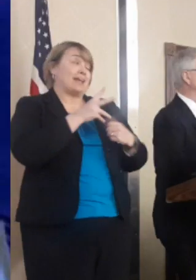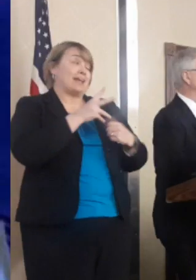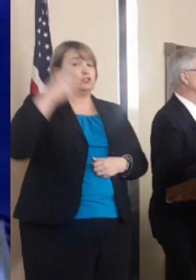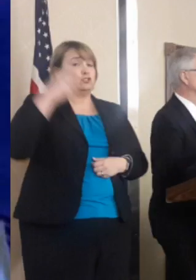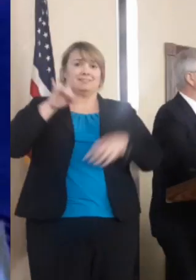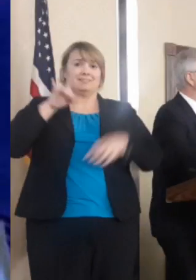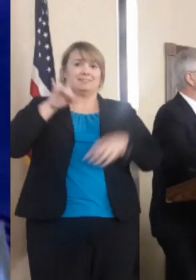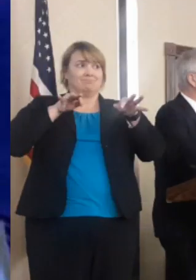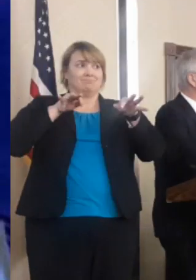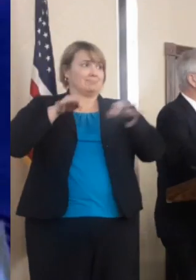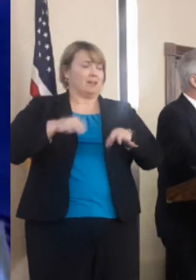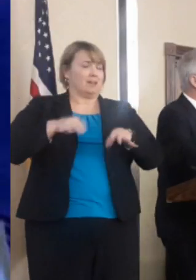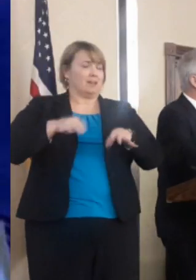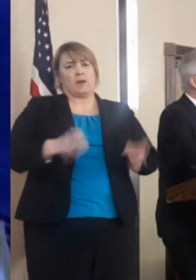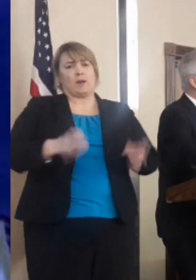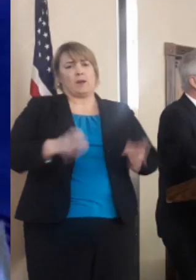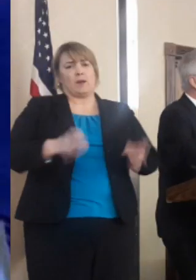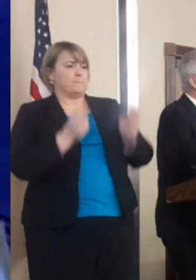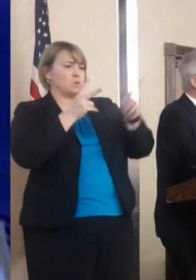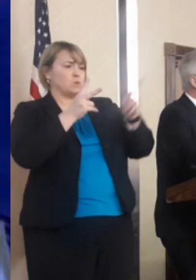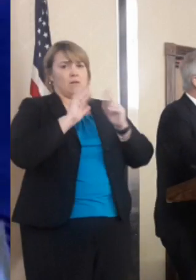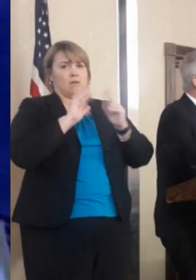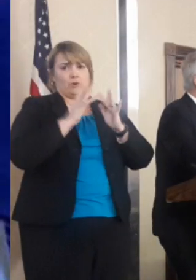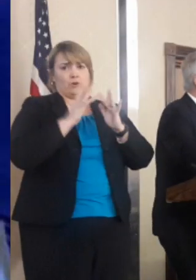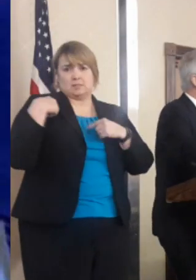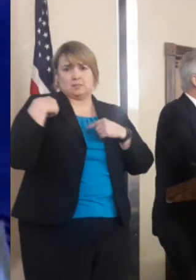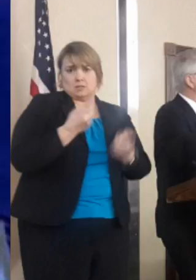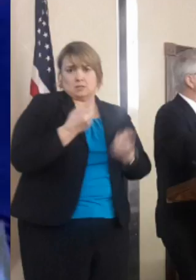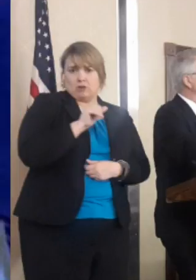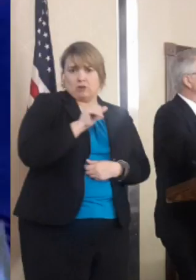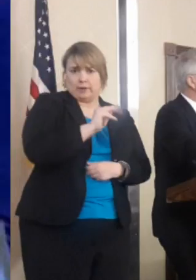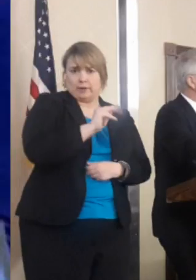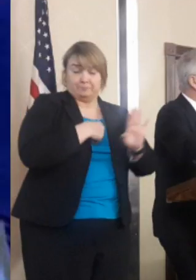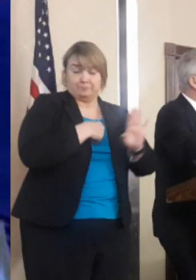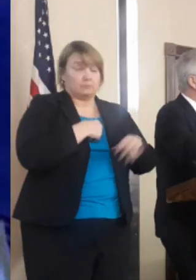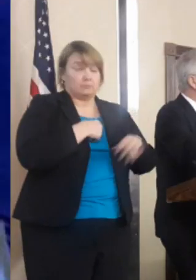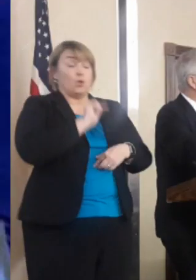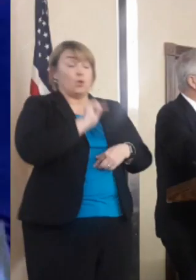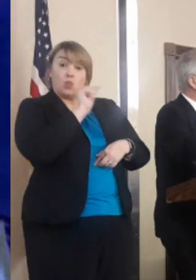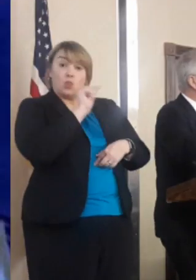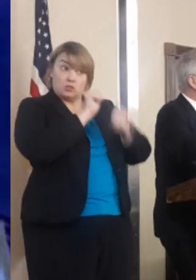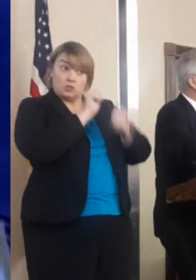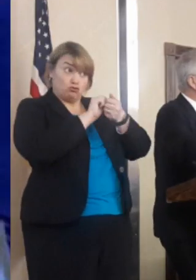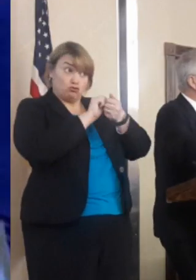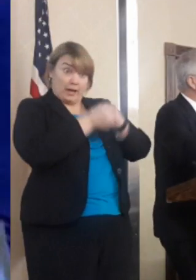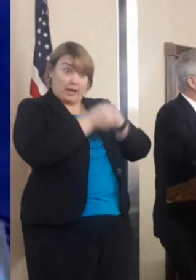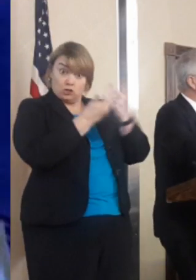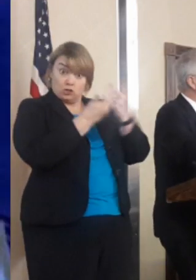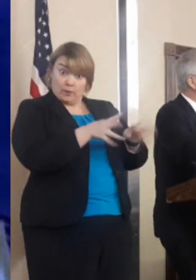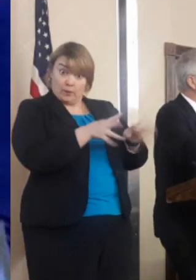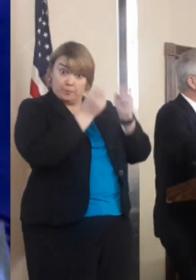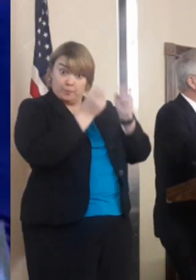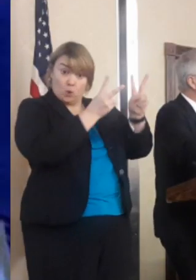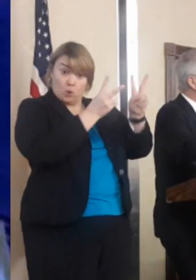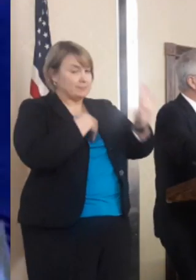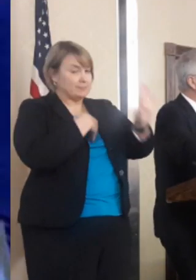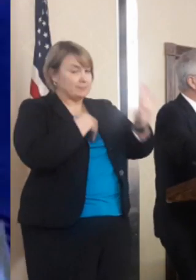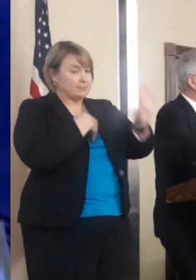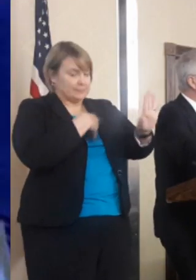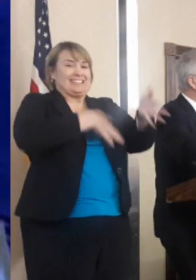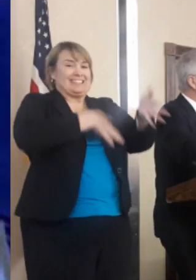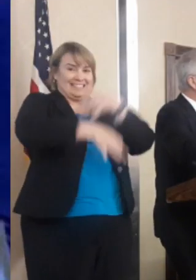believe, instead of going with those changes, I would simply add a section